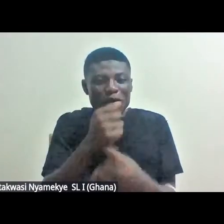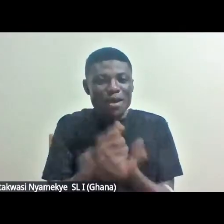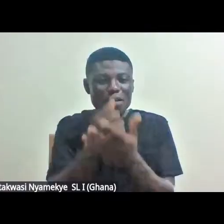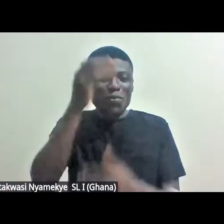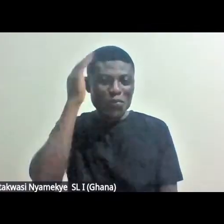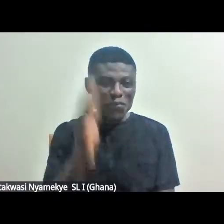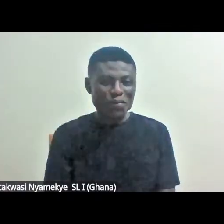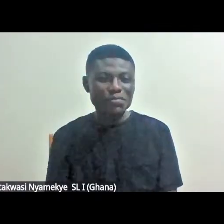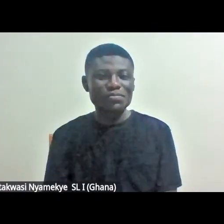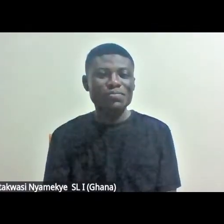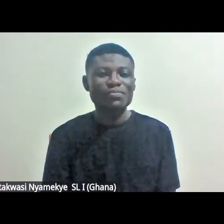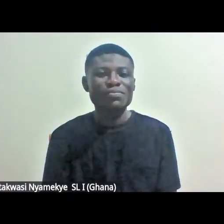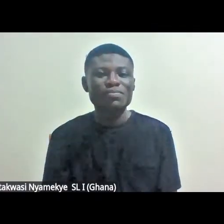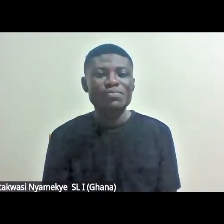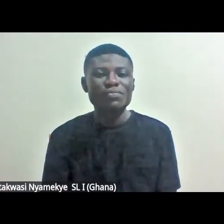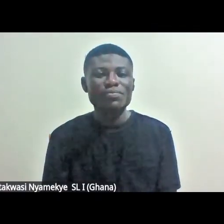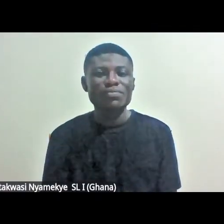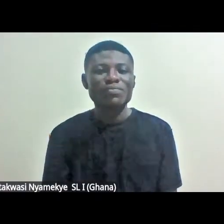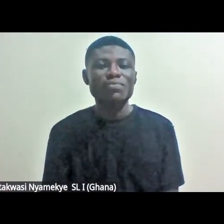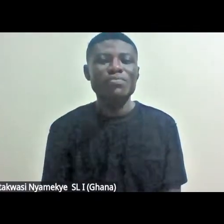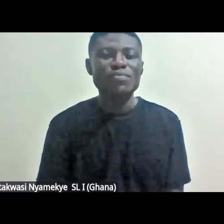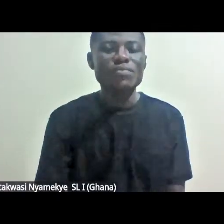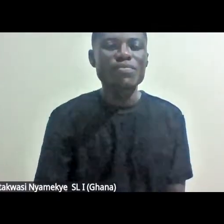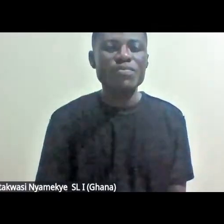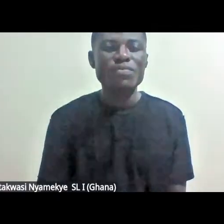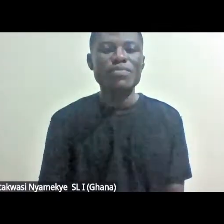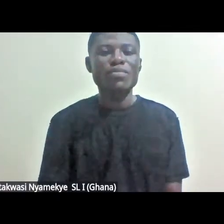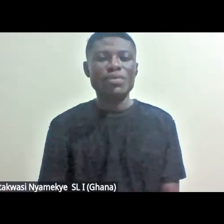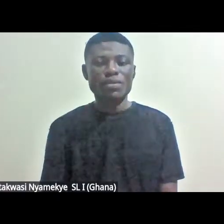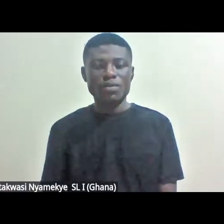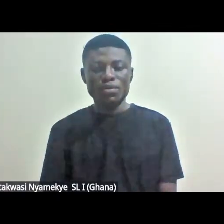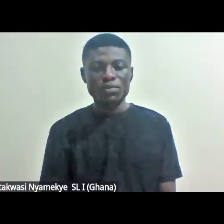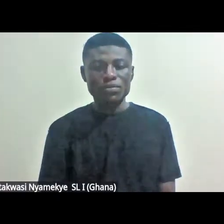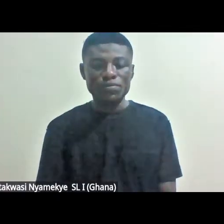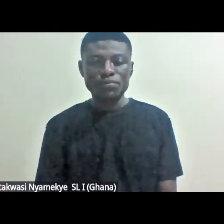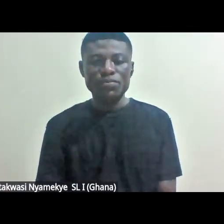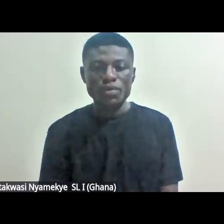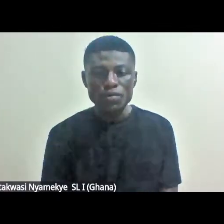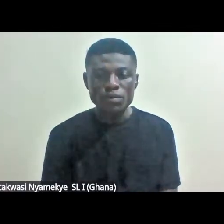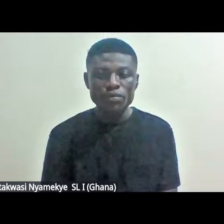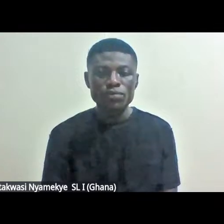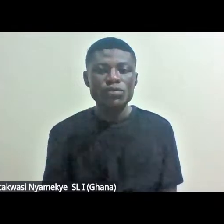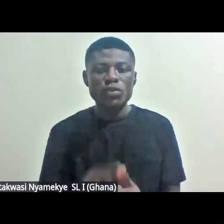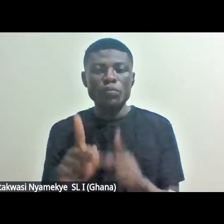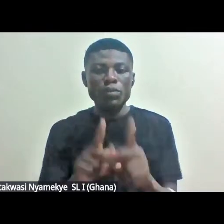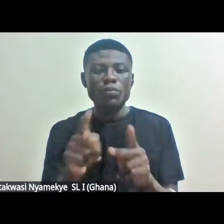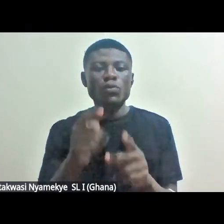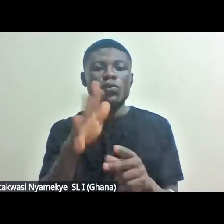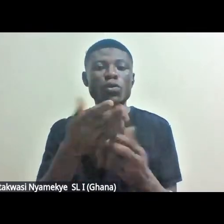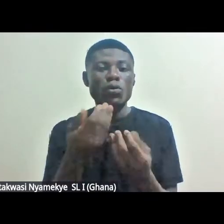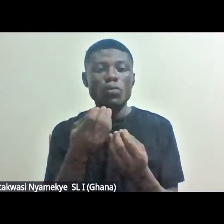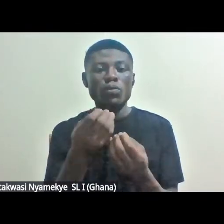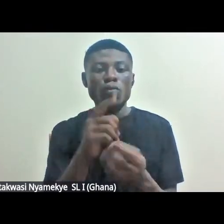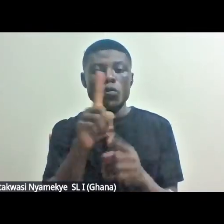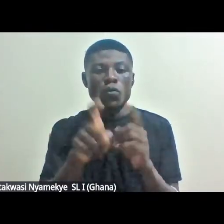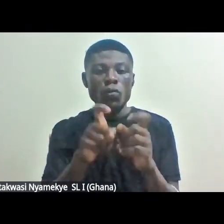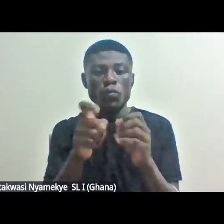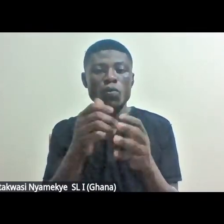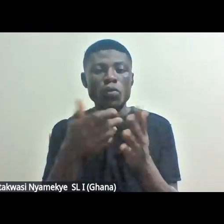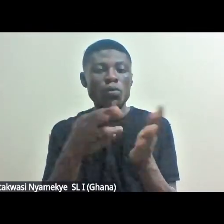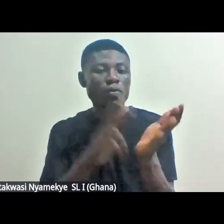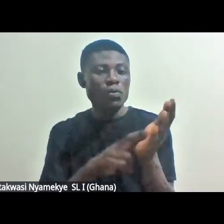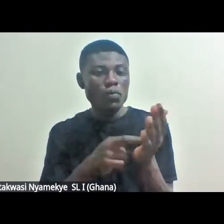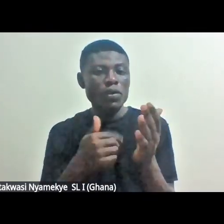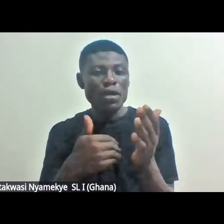Yes, Edwina, for your question, the recording will be shared with all of you who registered for this event. Okay, we have a hand up.